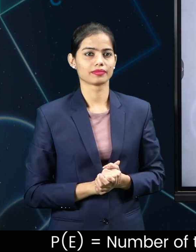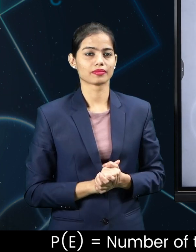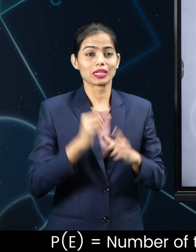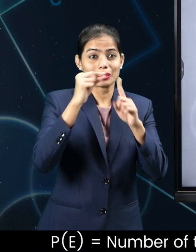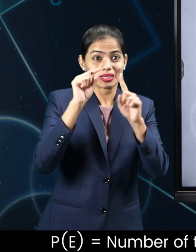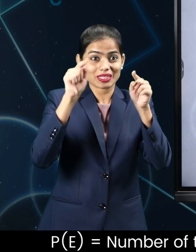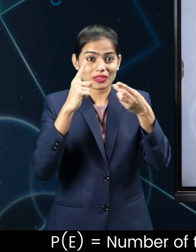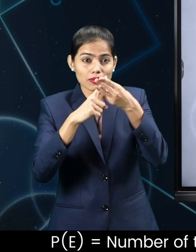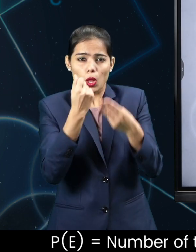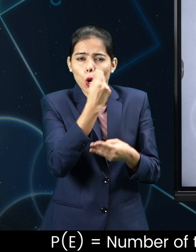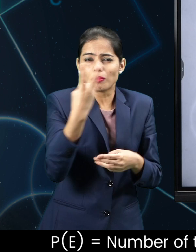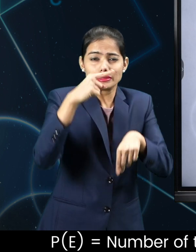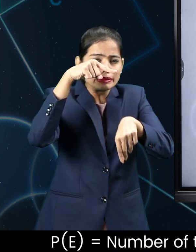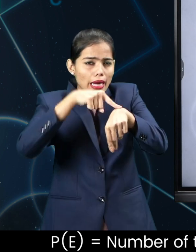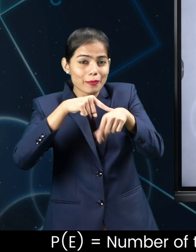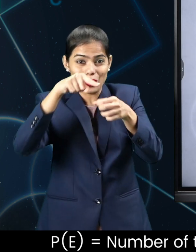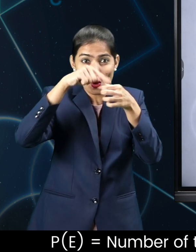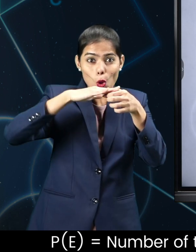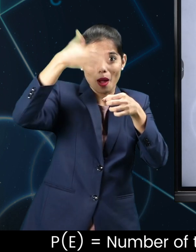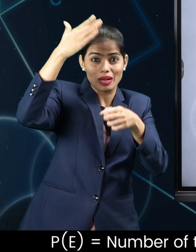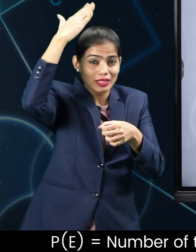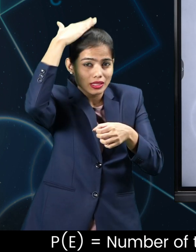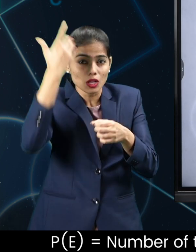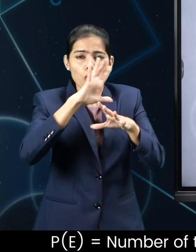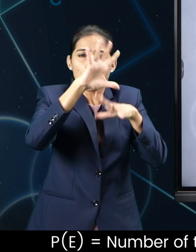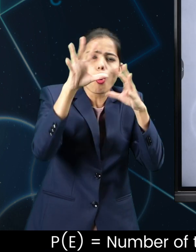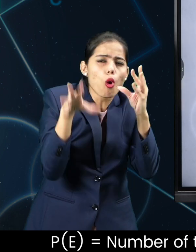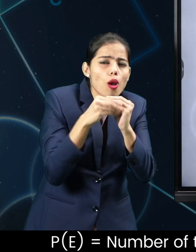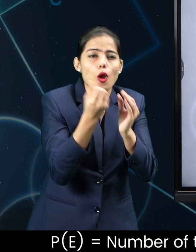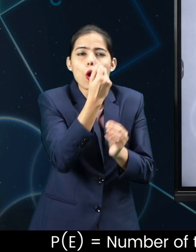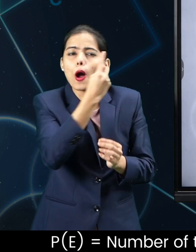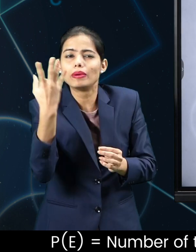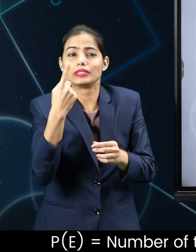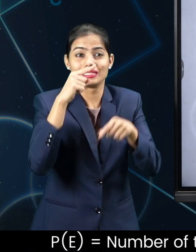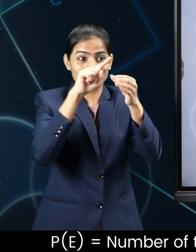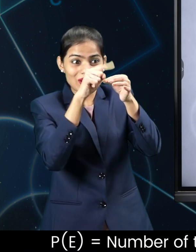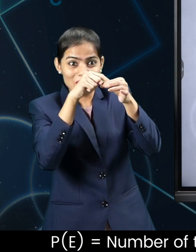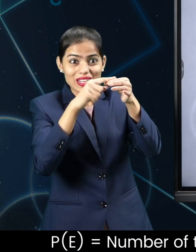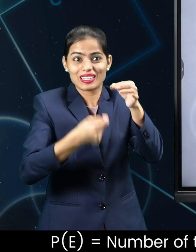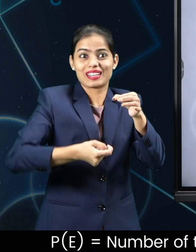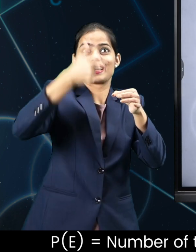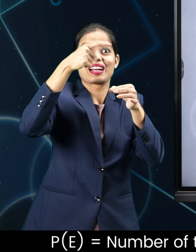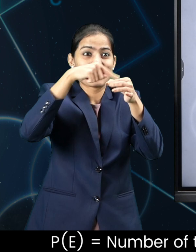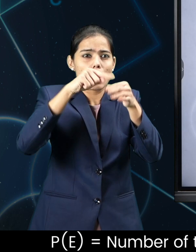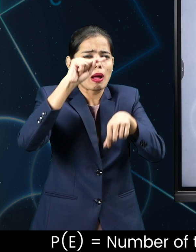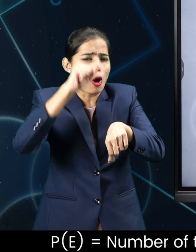P of E is equal to number of times heads turned up divided by total number of trials.